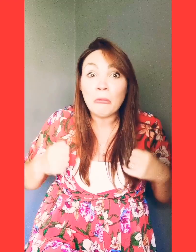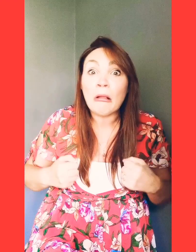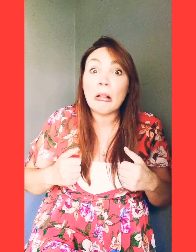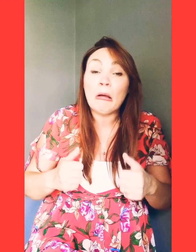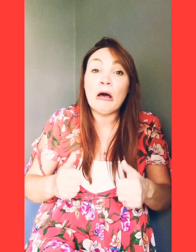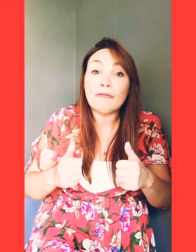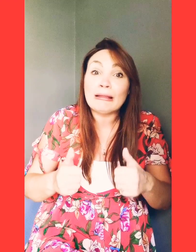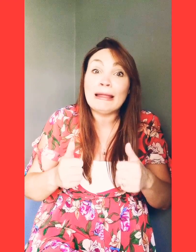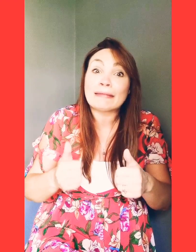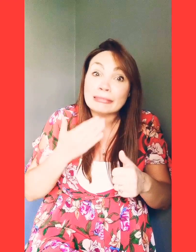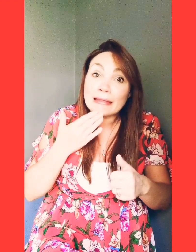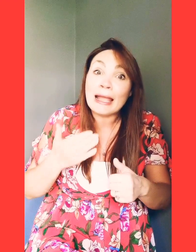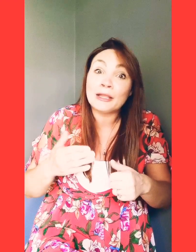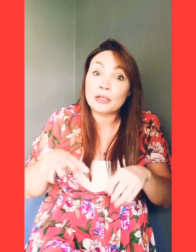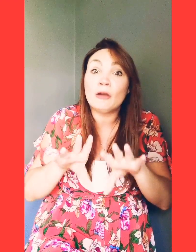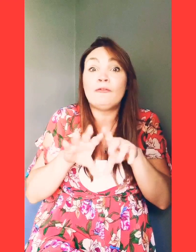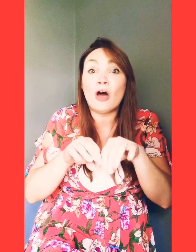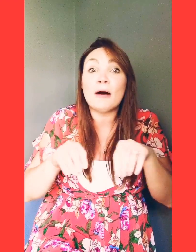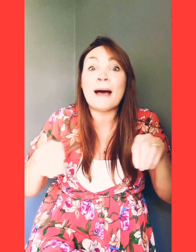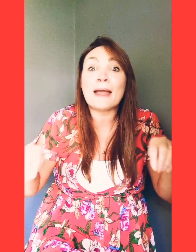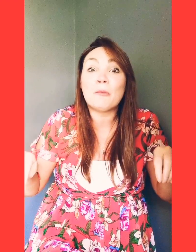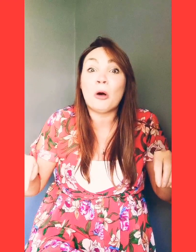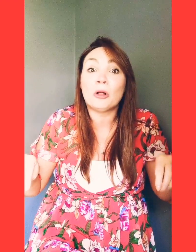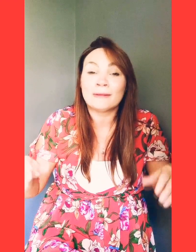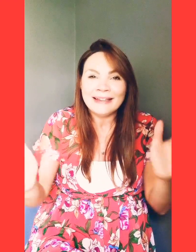was lovely. Thank you for my wool.